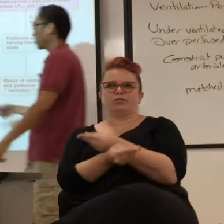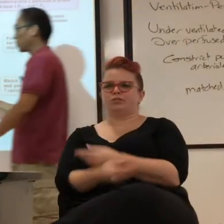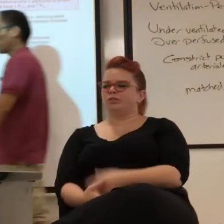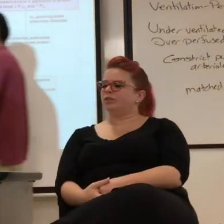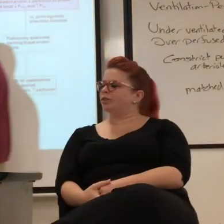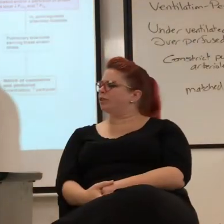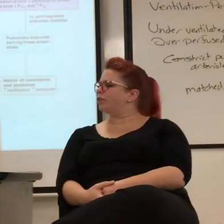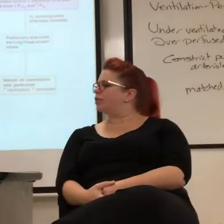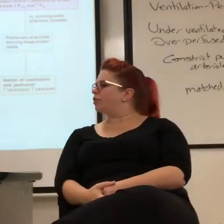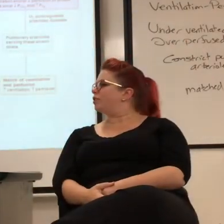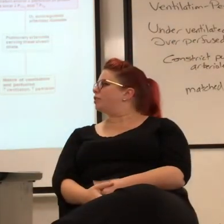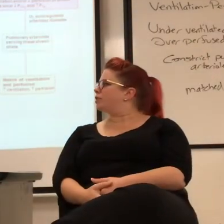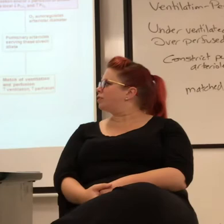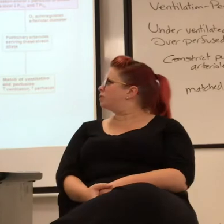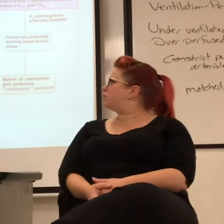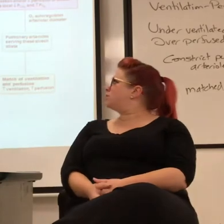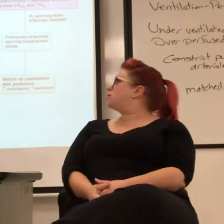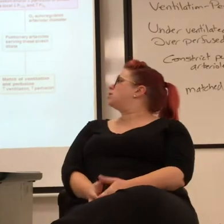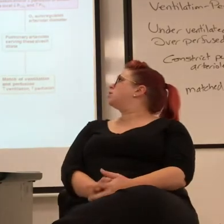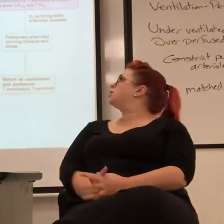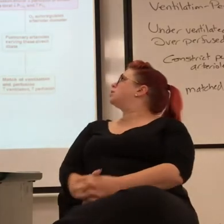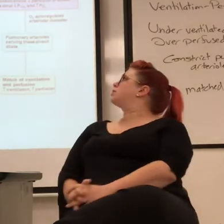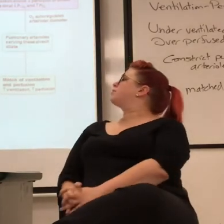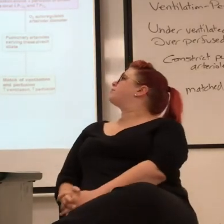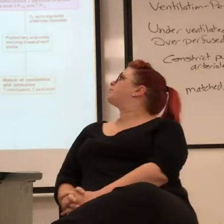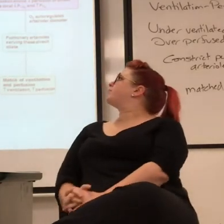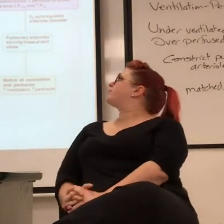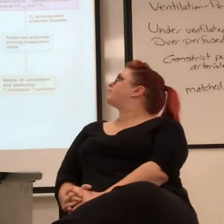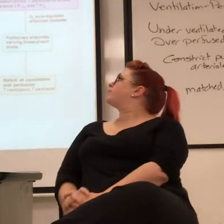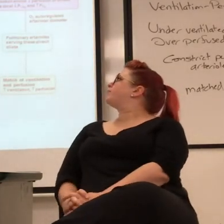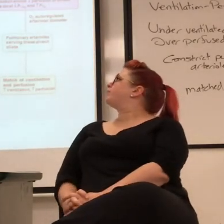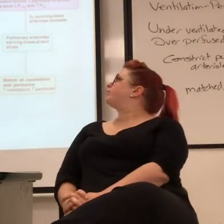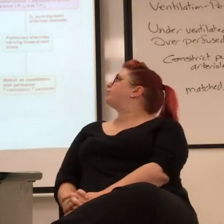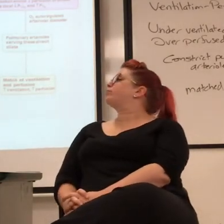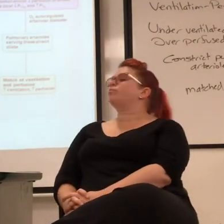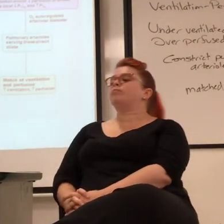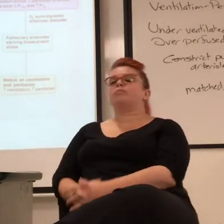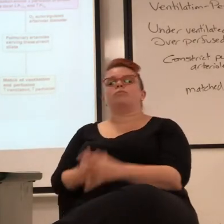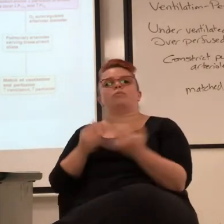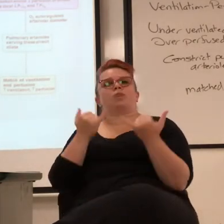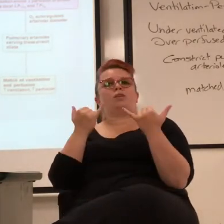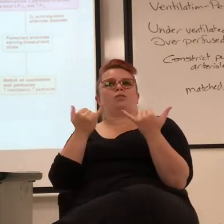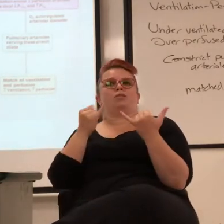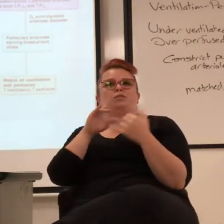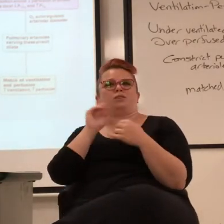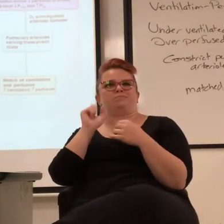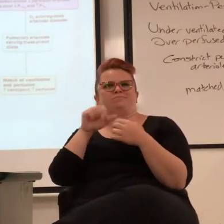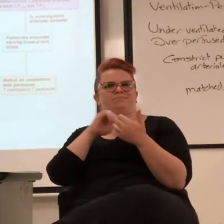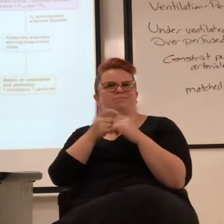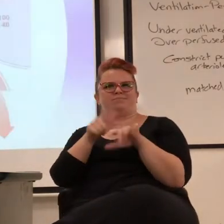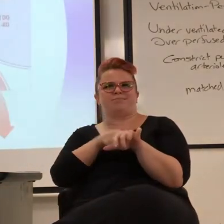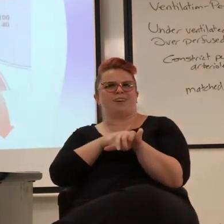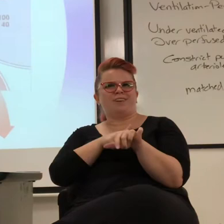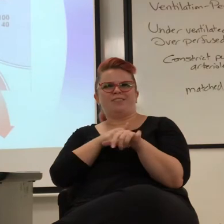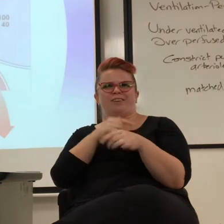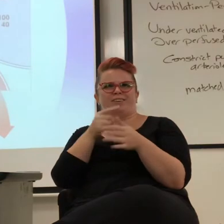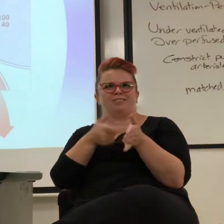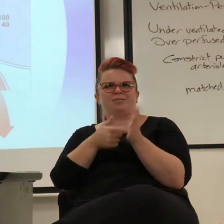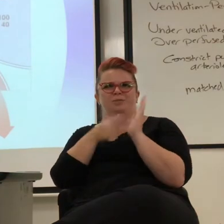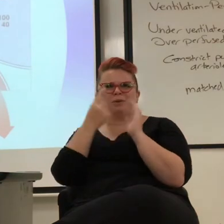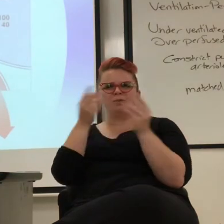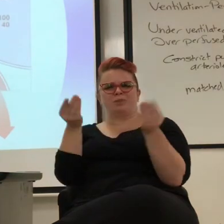Okay, so that's a good illustration. The question becomes, how long does that take? How long does this